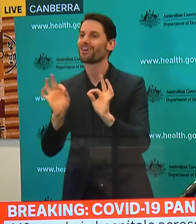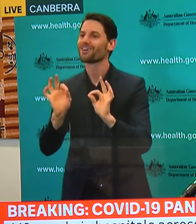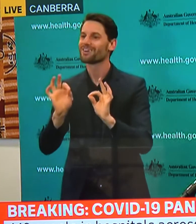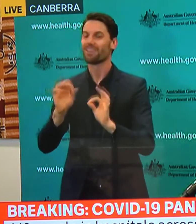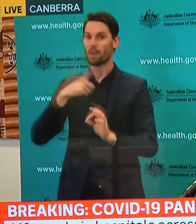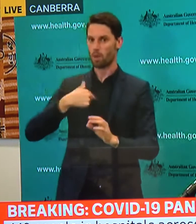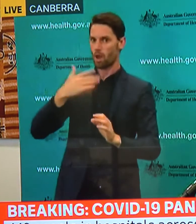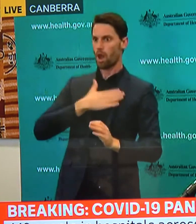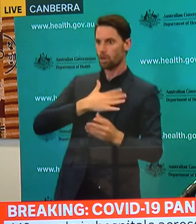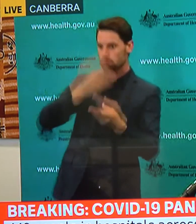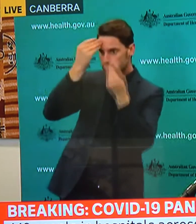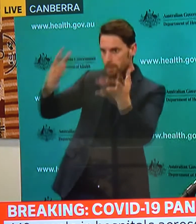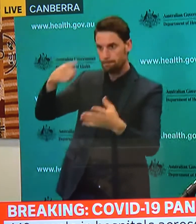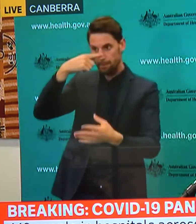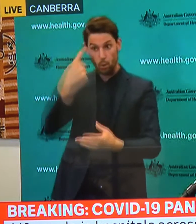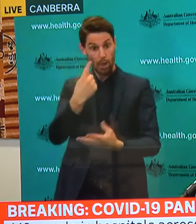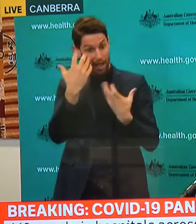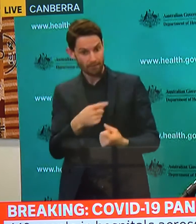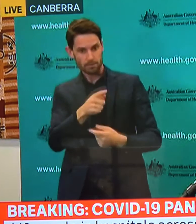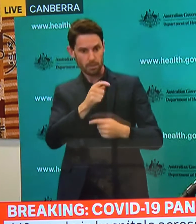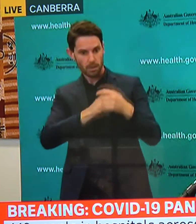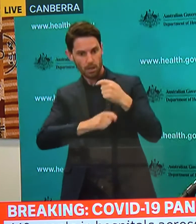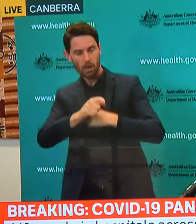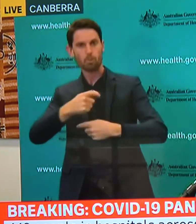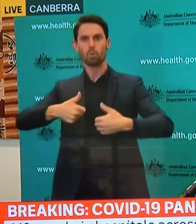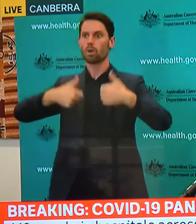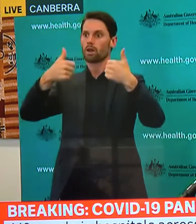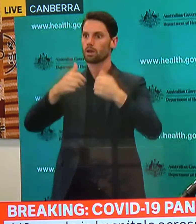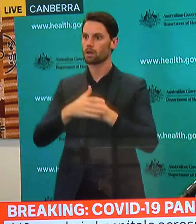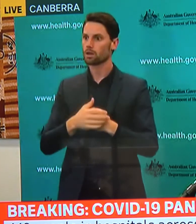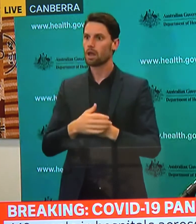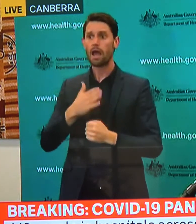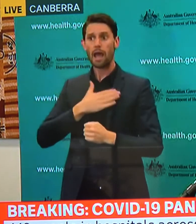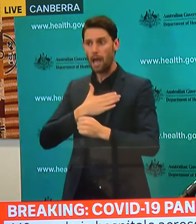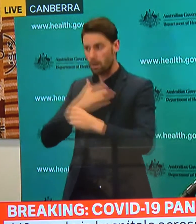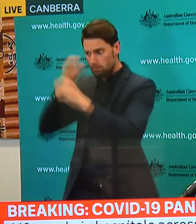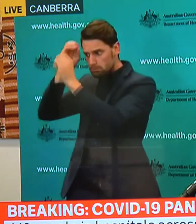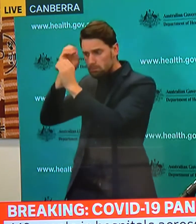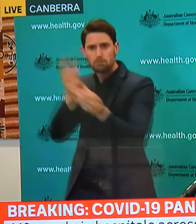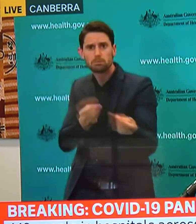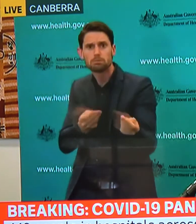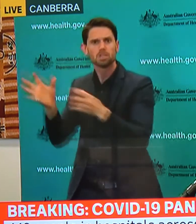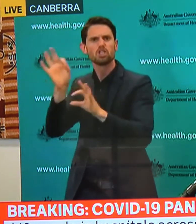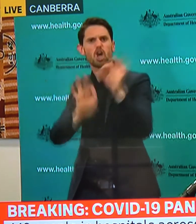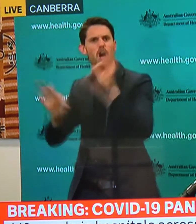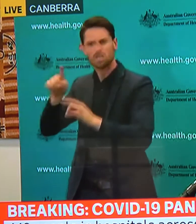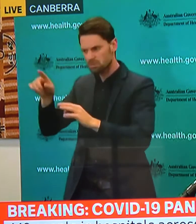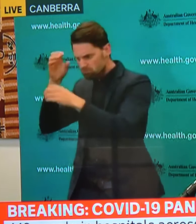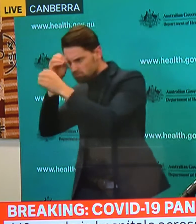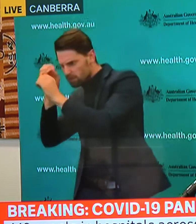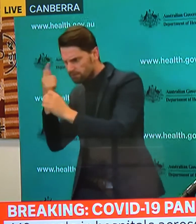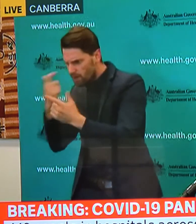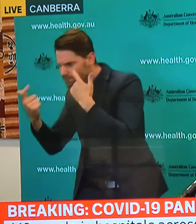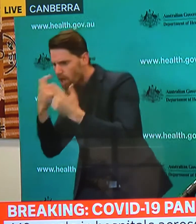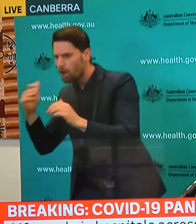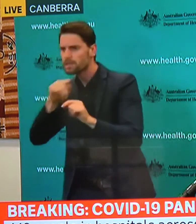has become more difficult, and we've had to actually use our laboratory testing for diagnosis rather than for clearance. And so during these